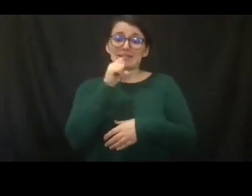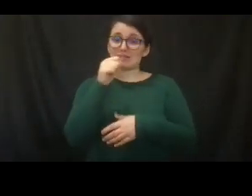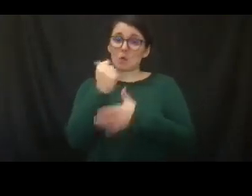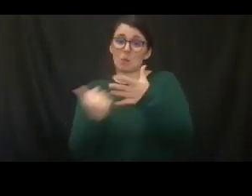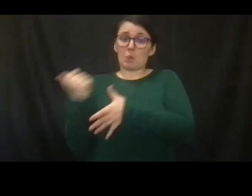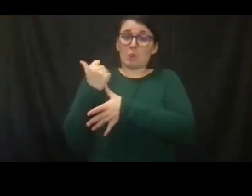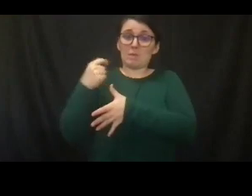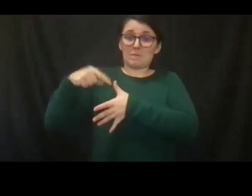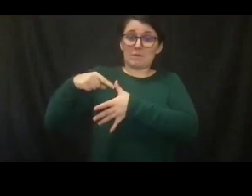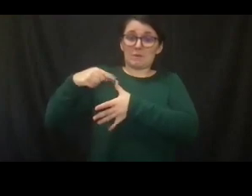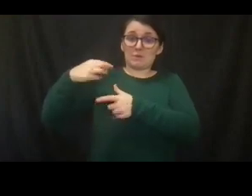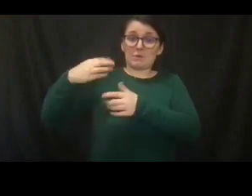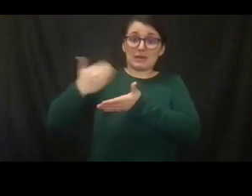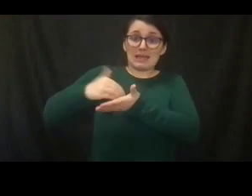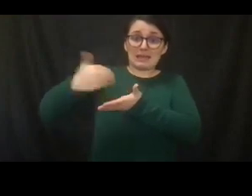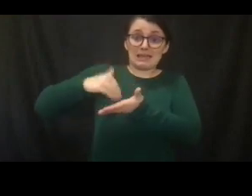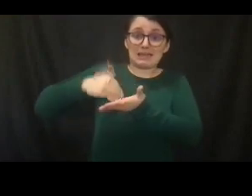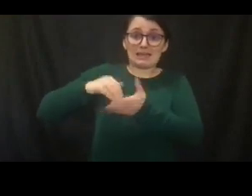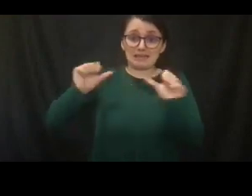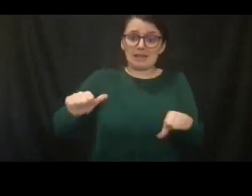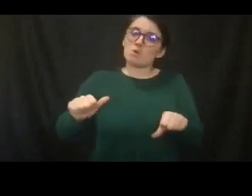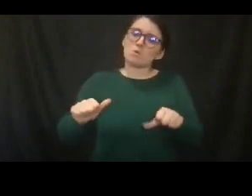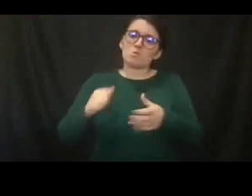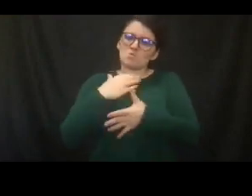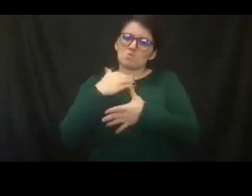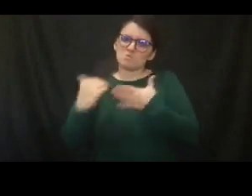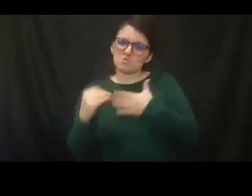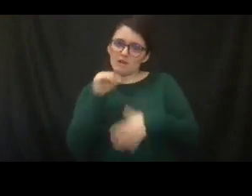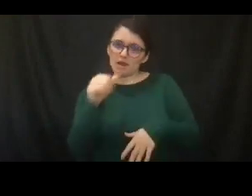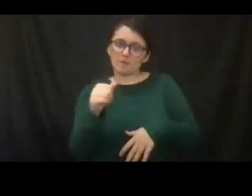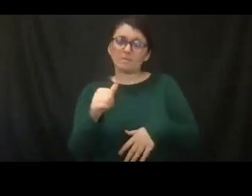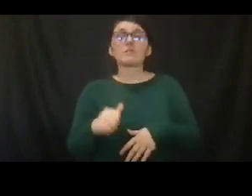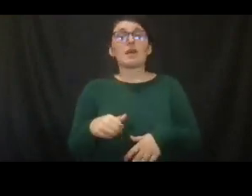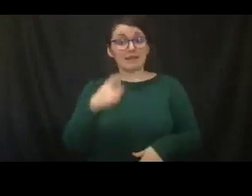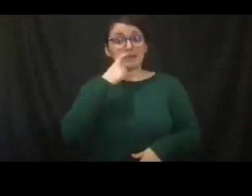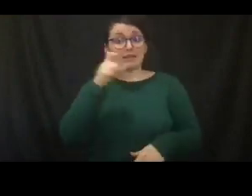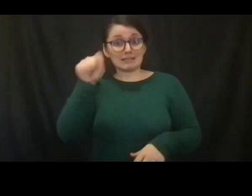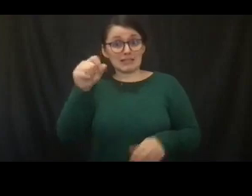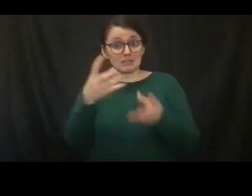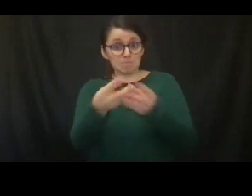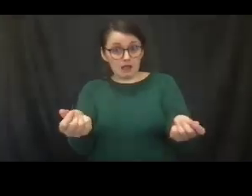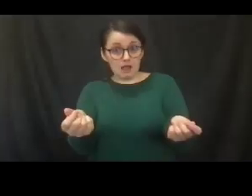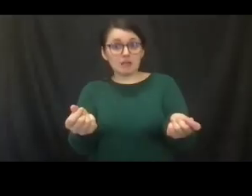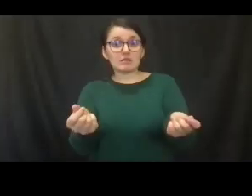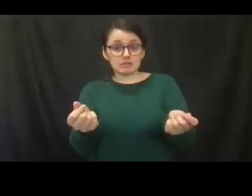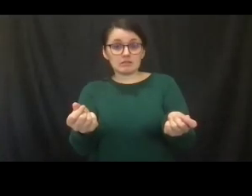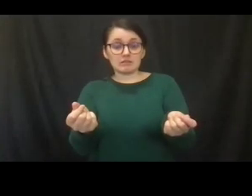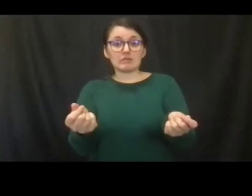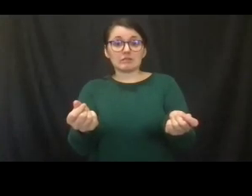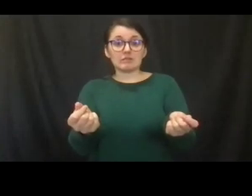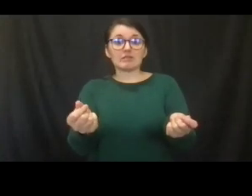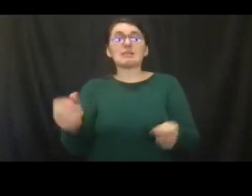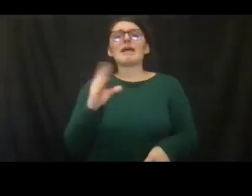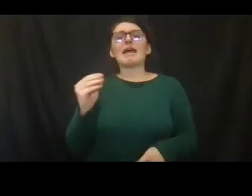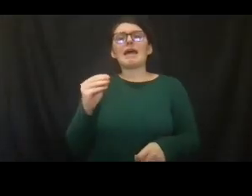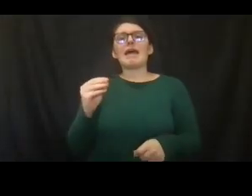a reusable item. Yeah, so yeah, glass melts at different melting points, and so or different types